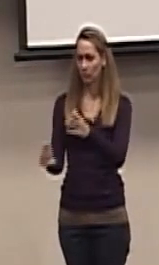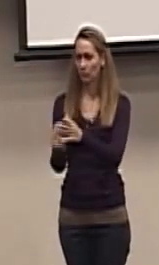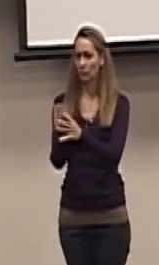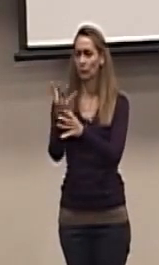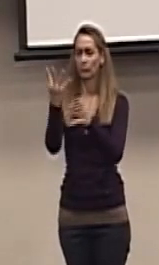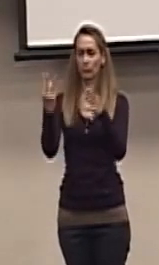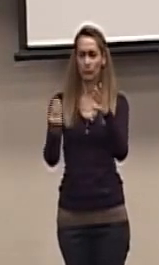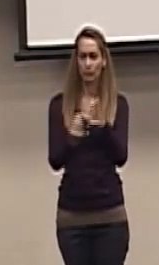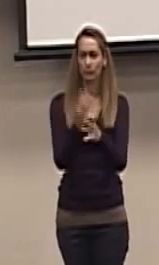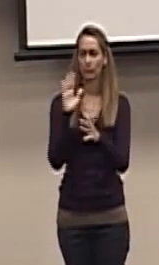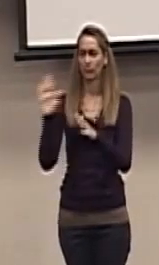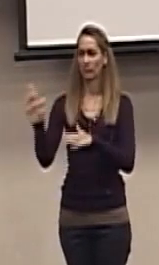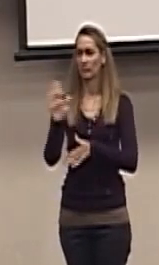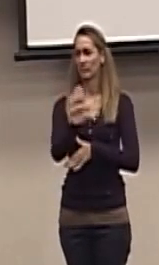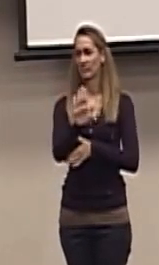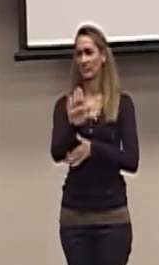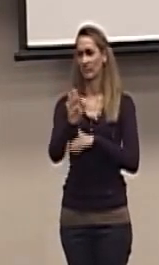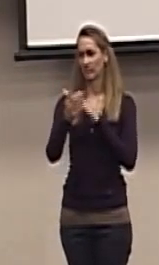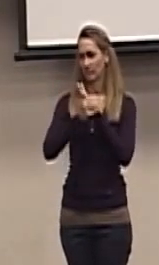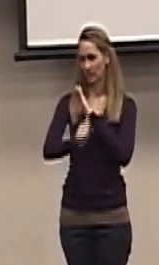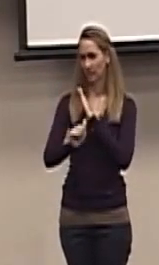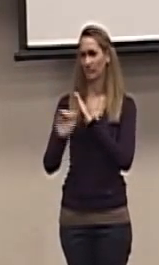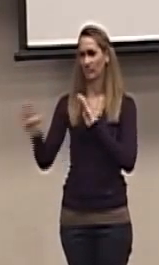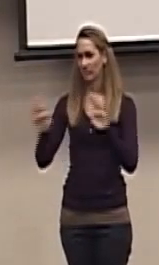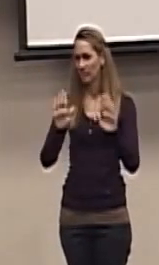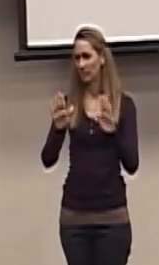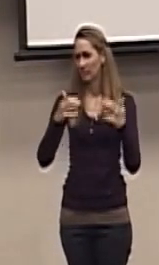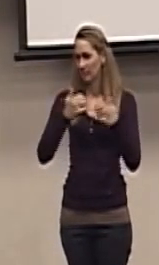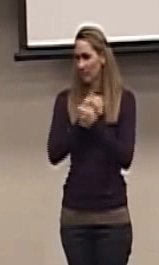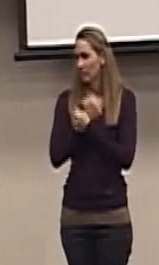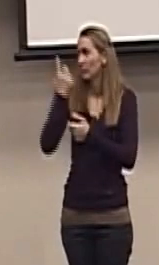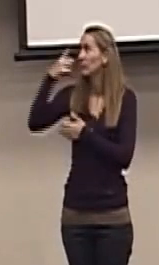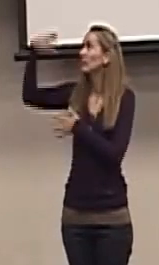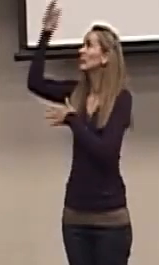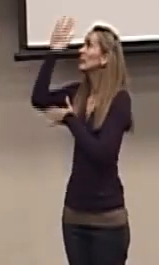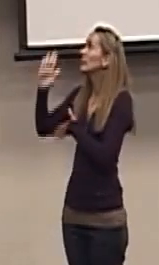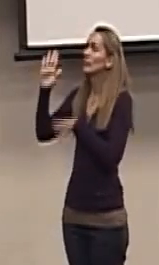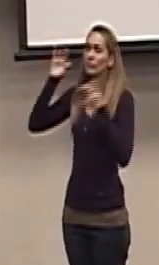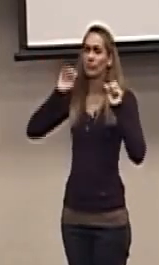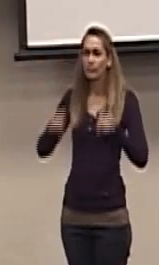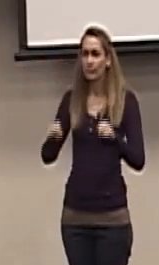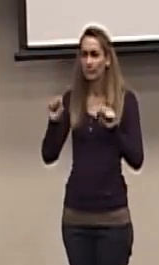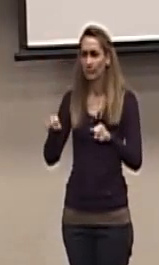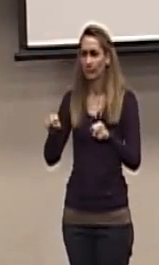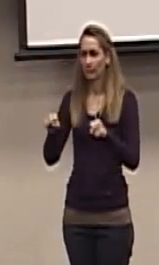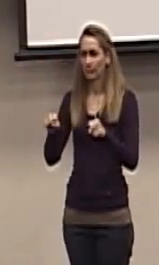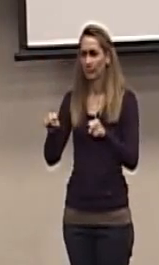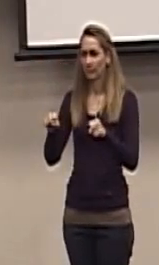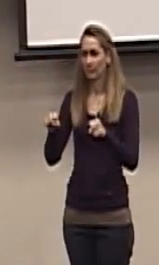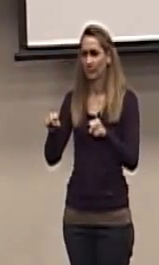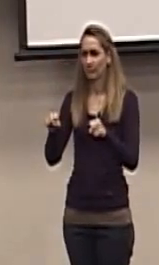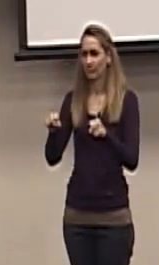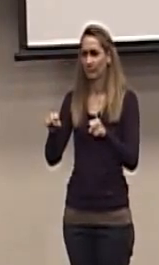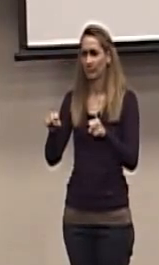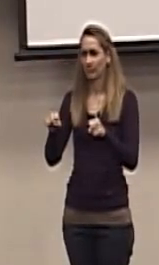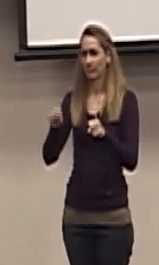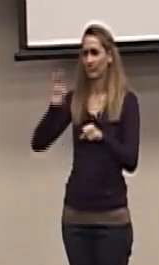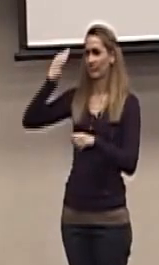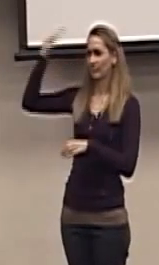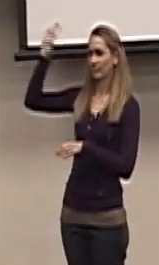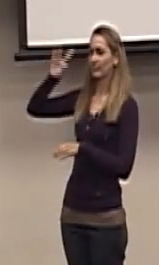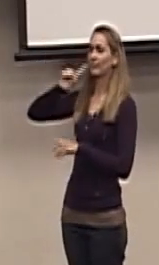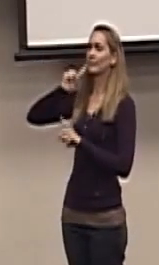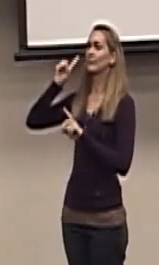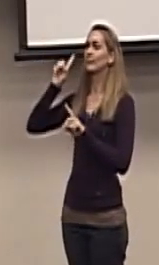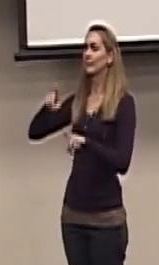their skills and in their love for the Lord, and to be able to fulfill the commission that we have been